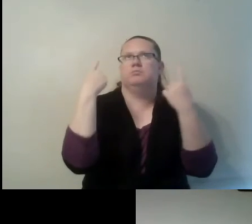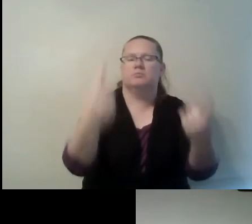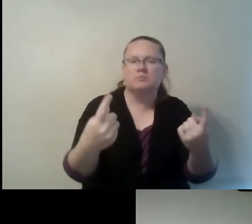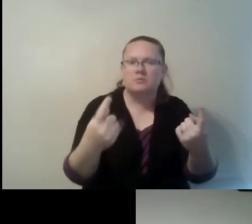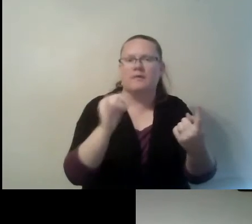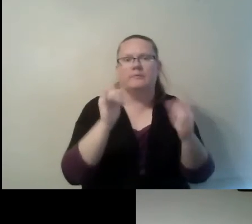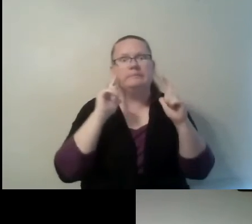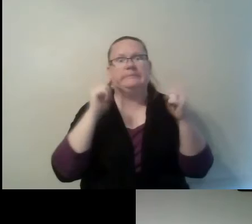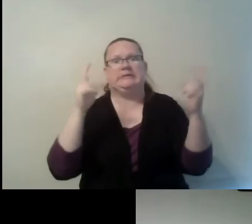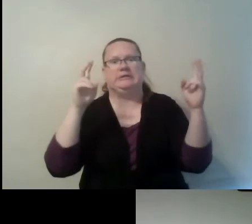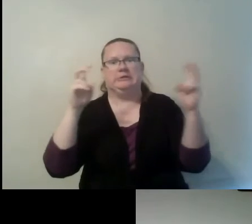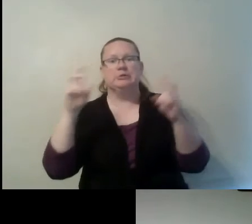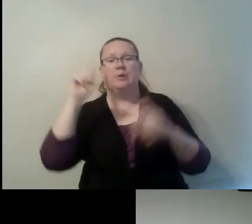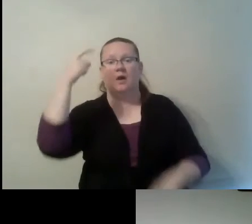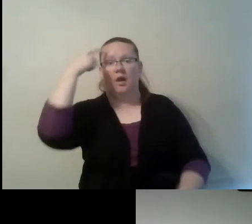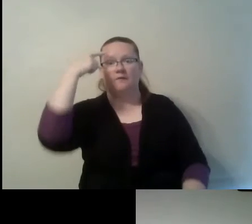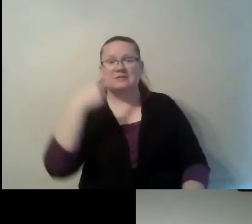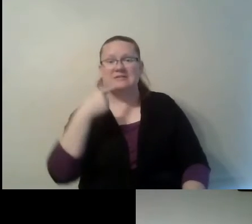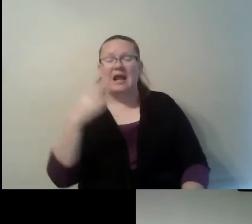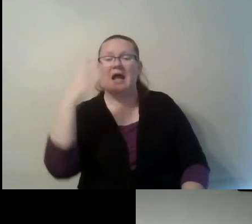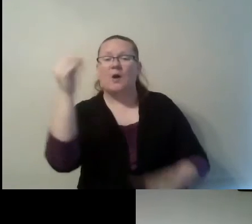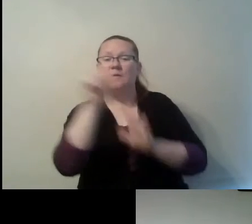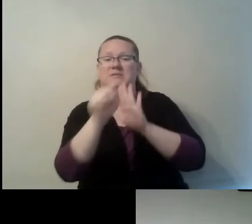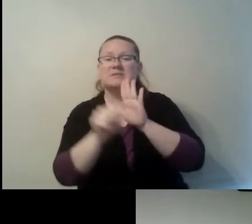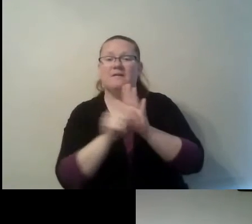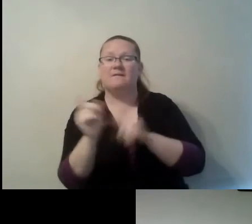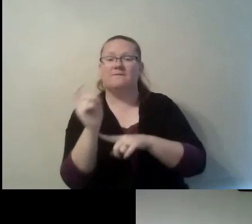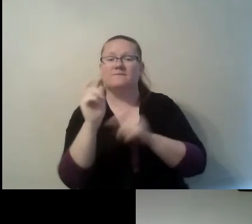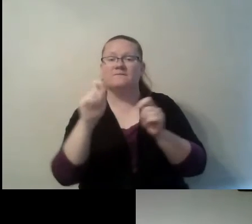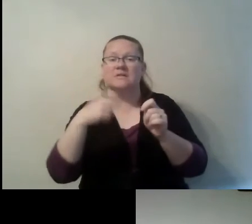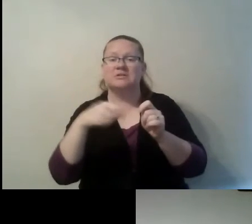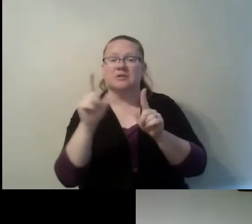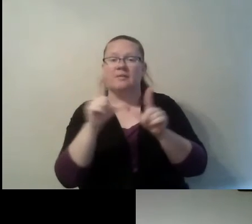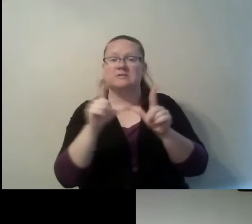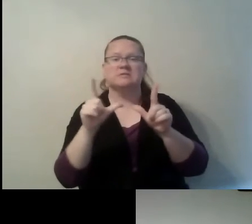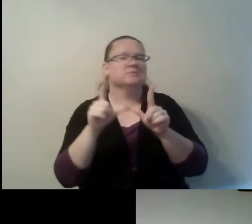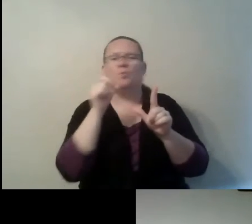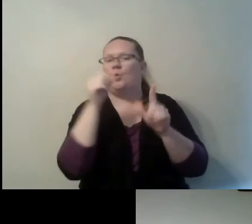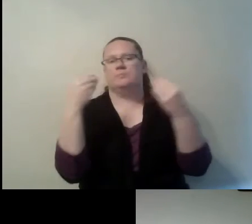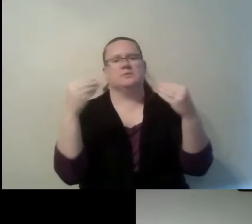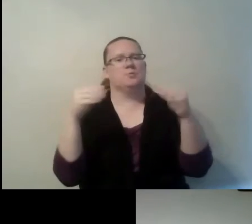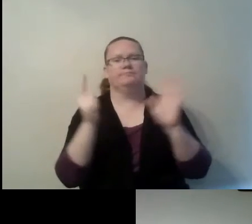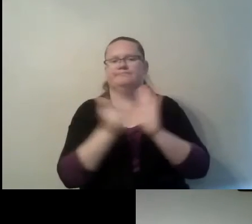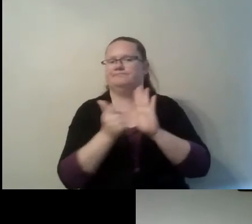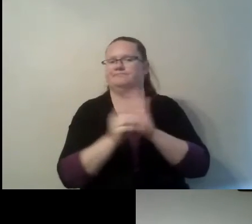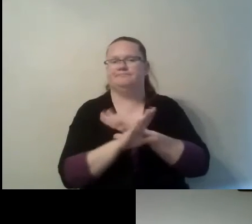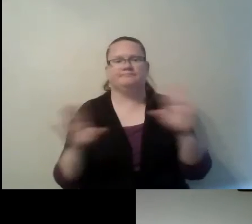The governor then said that out-of-state fishing license would not be sold, so that helps us out immensely. But we still have fishermen who I see it all the